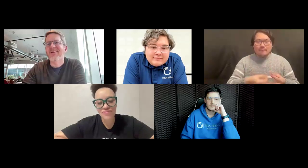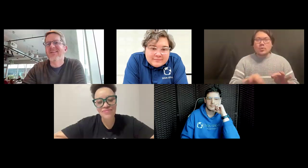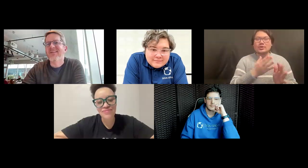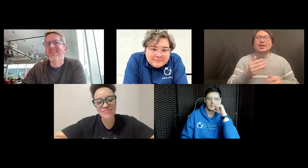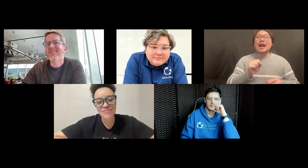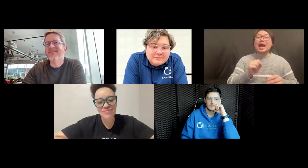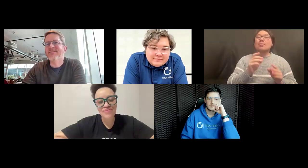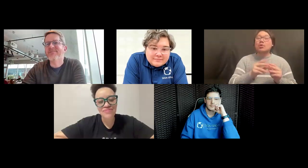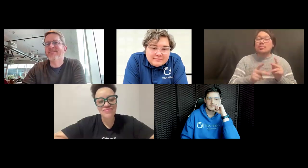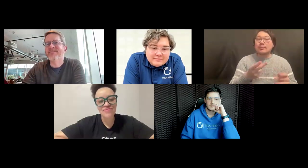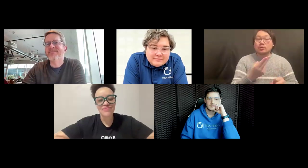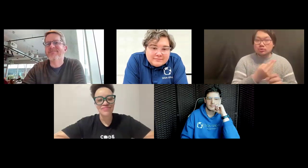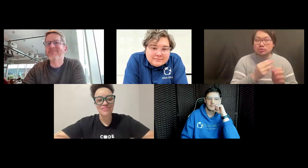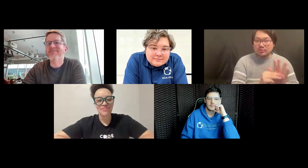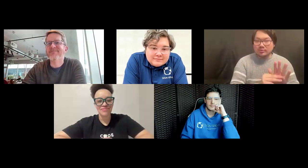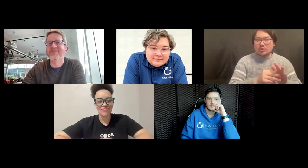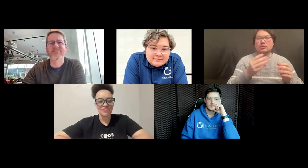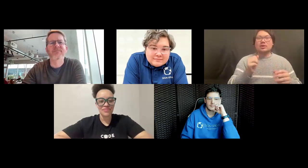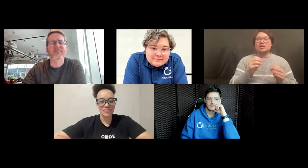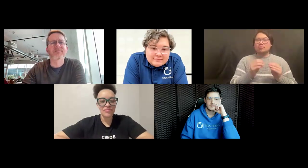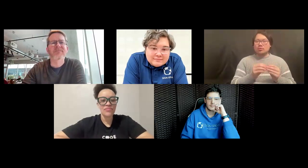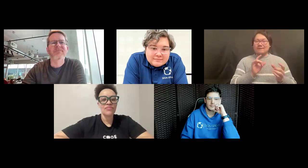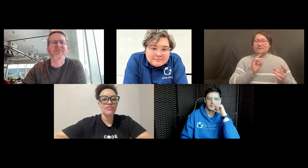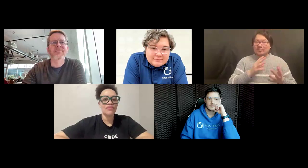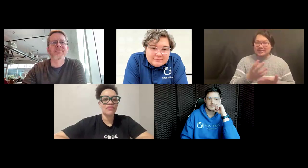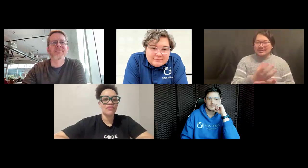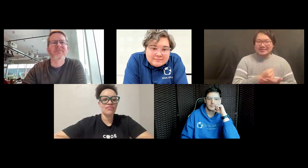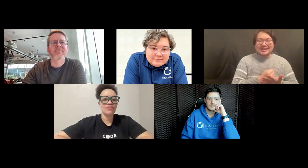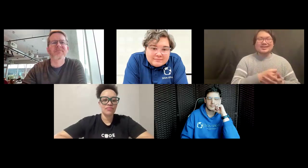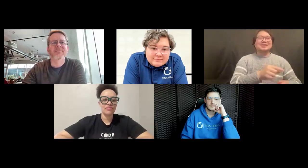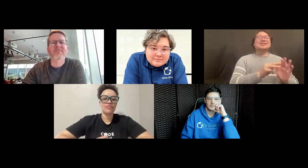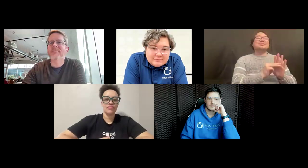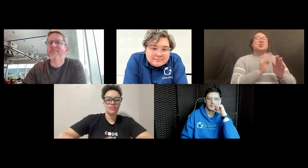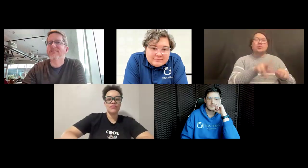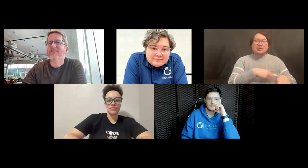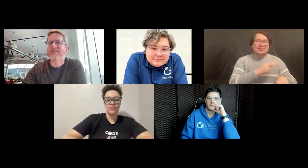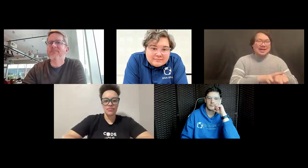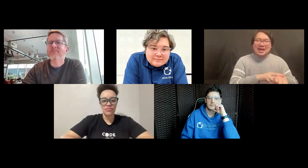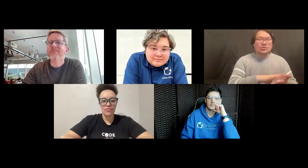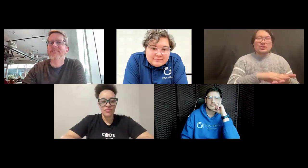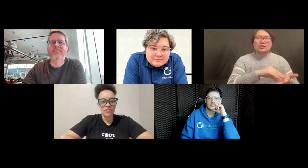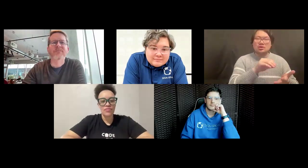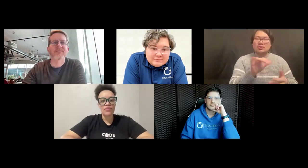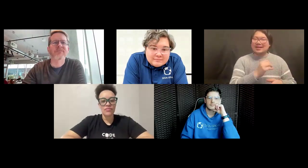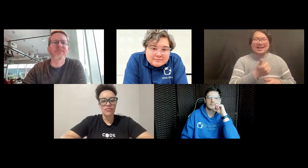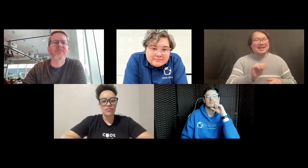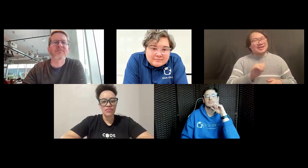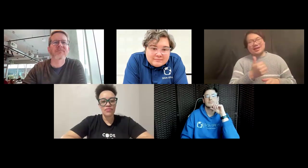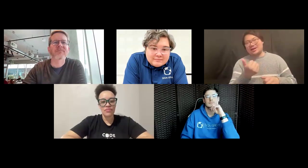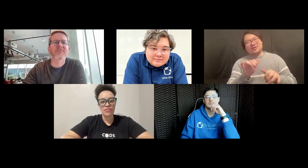that. And it's important for people to be able to use the model and also to generate feedback from that.